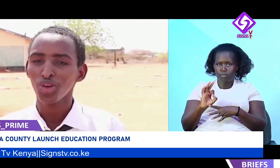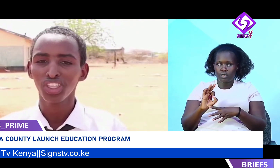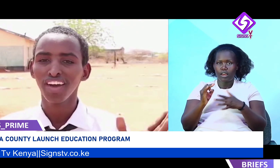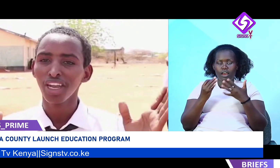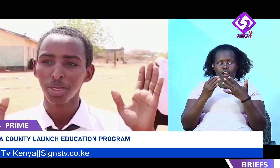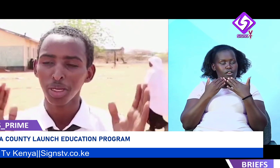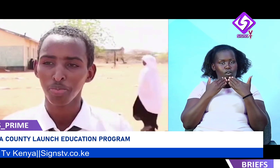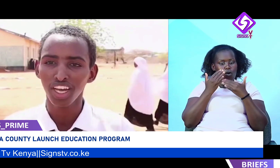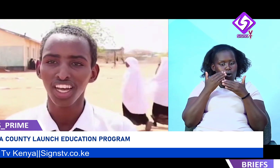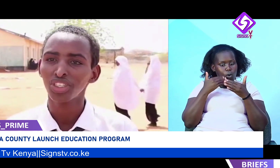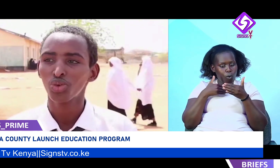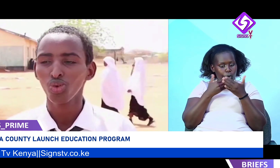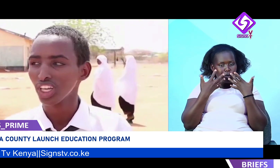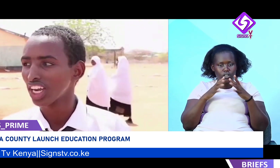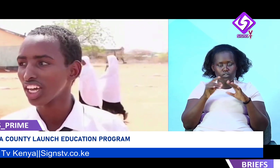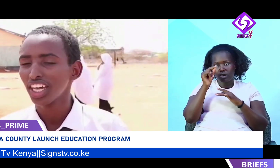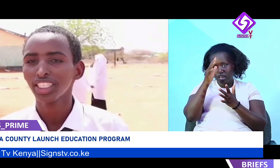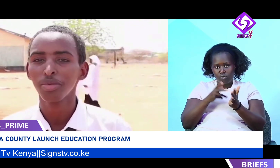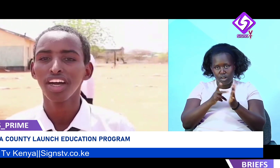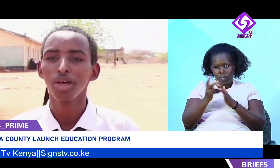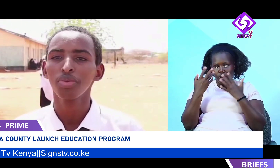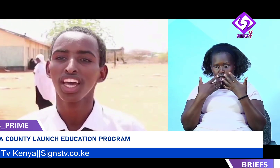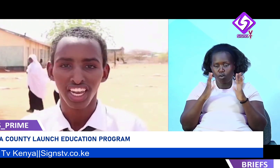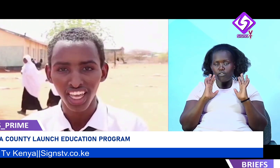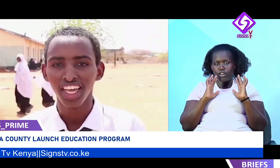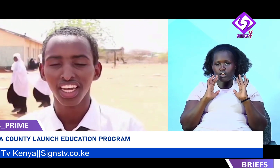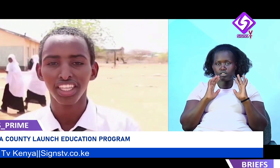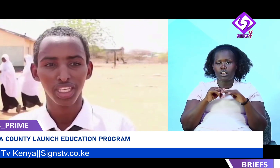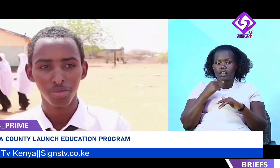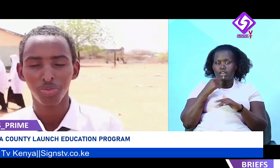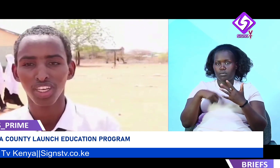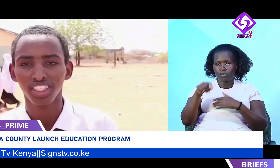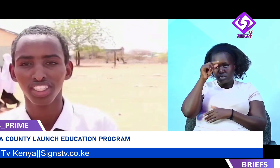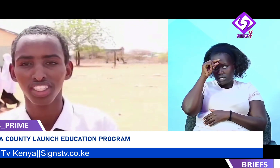yote, governor amenilipia, nashukuru sana. Nasema governor pia aendelee na the same spirit.